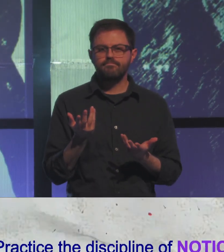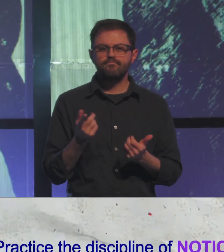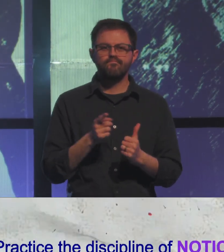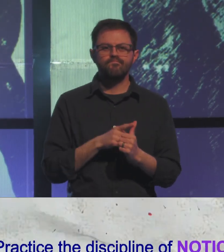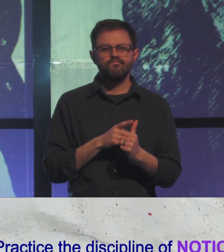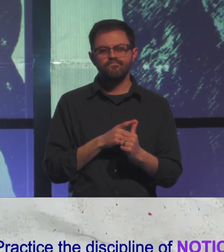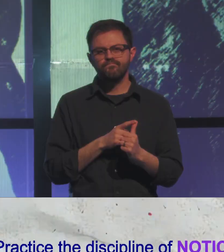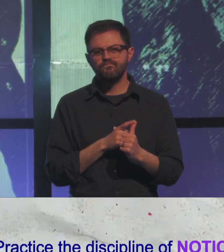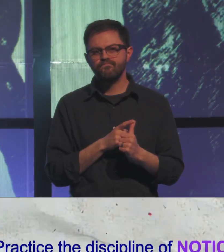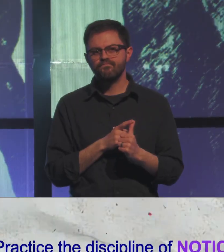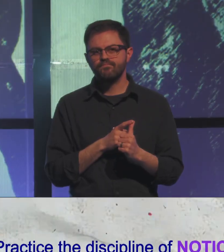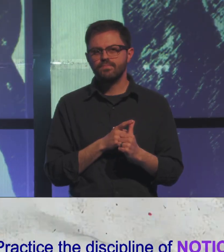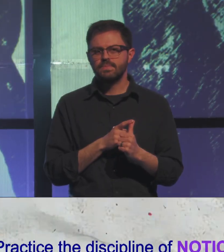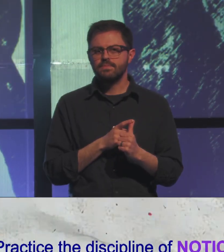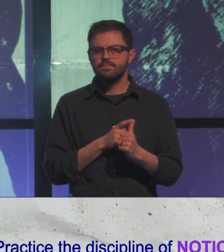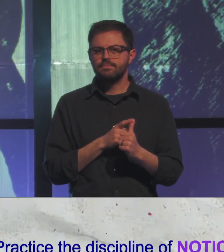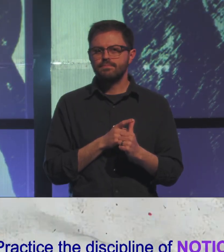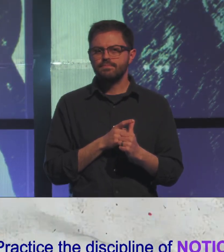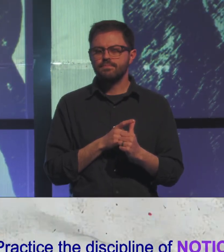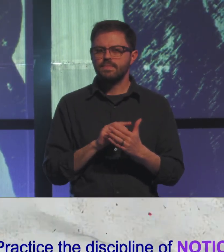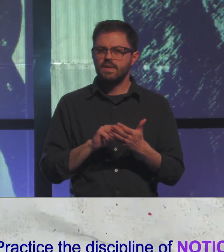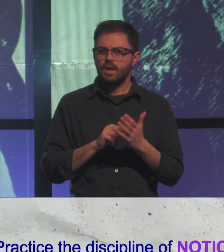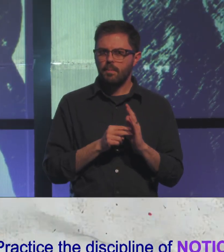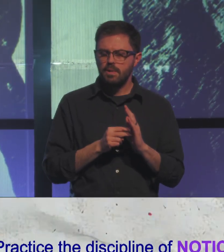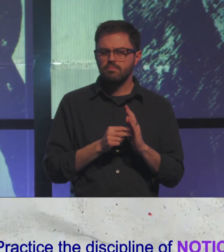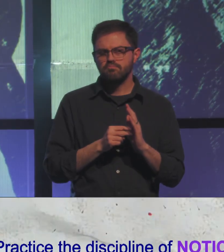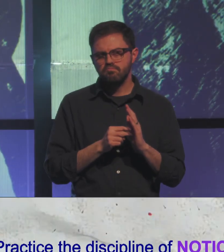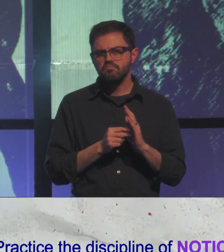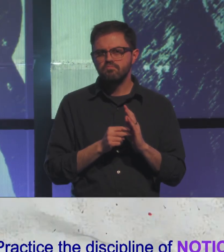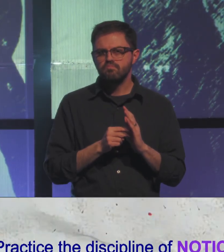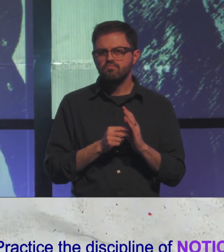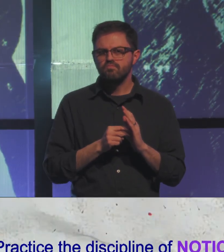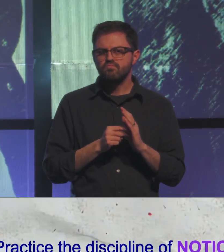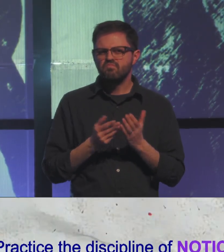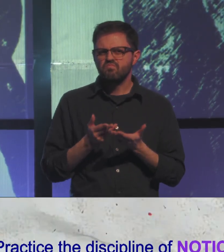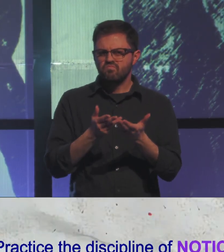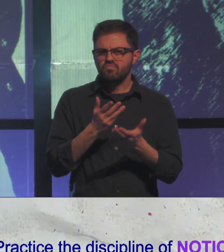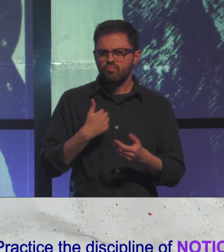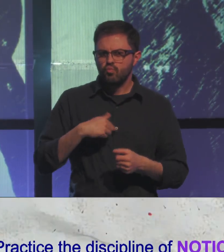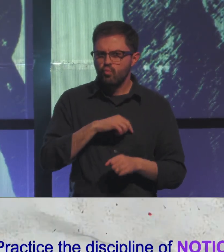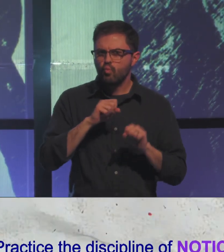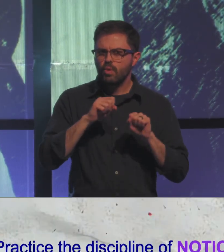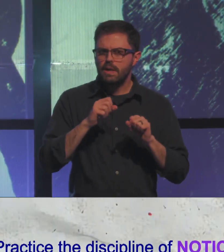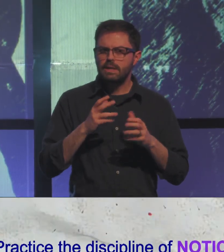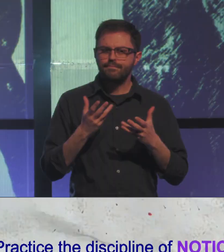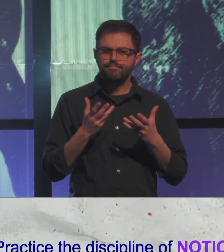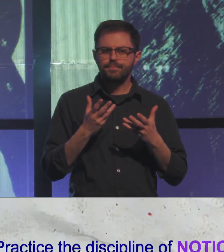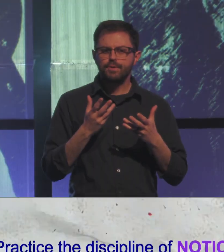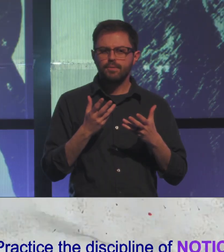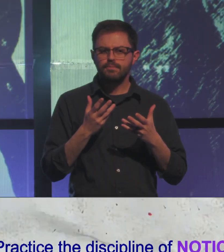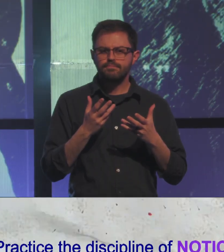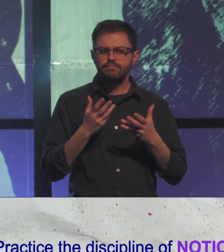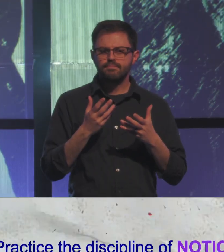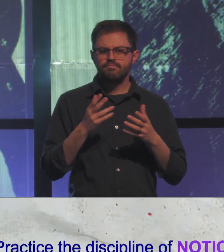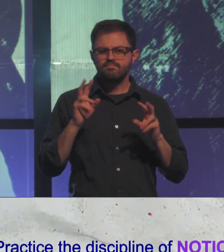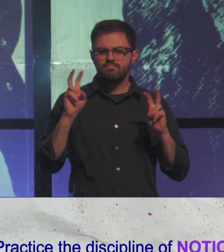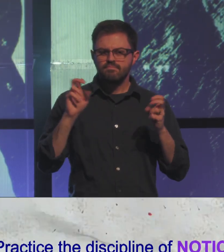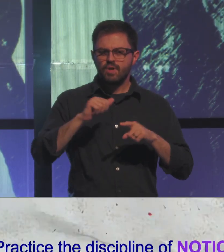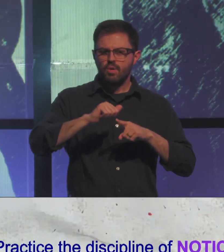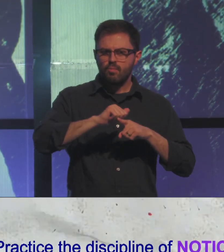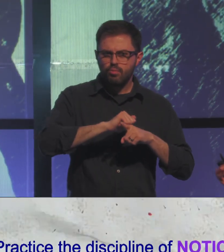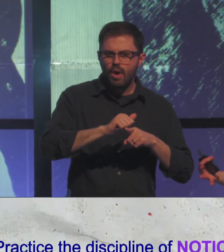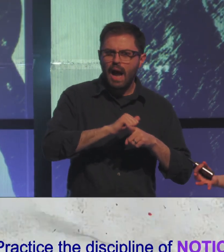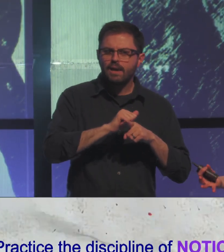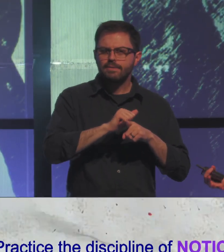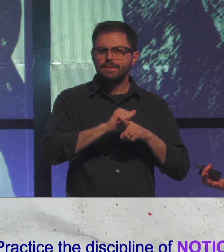Well, first of all, it means that we can practice the discipline of noticing.